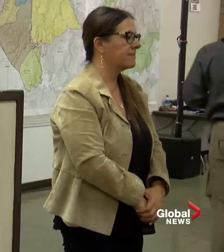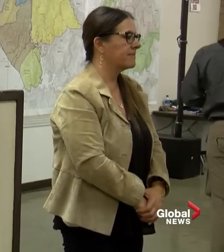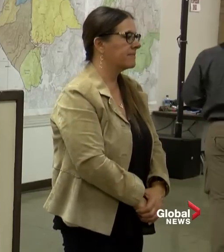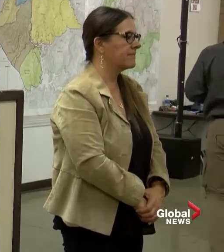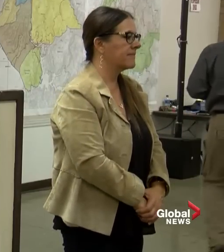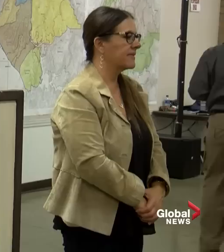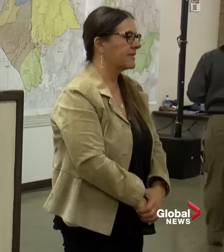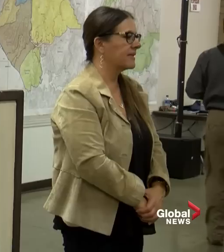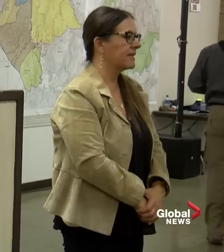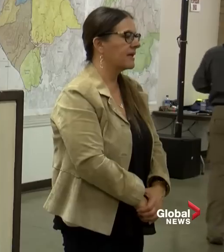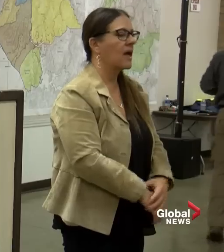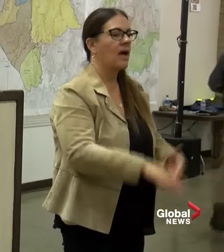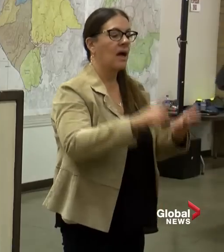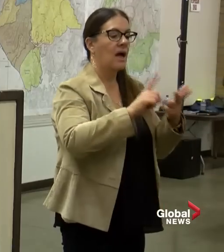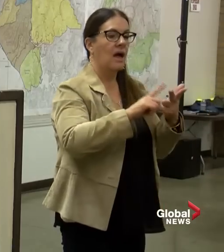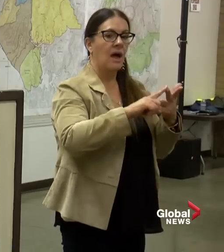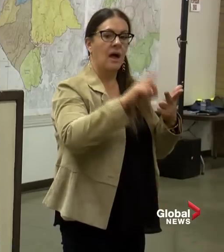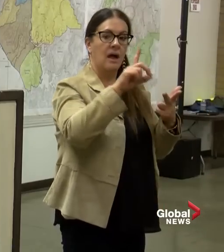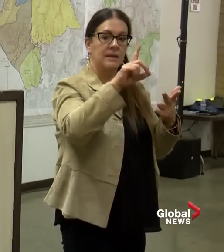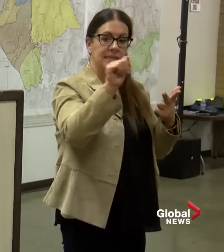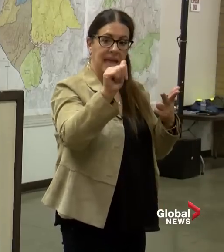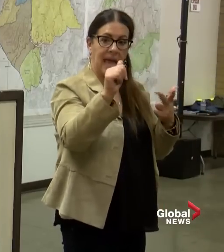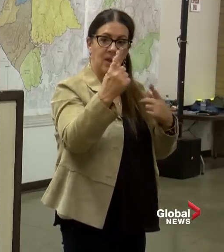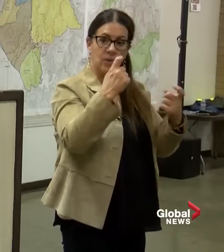No? How about District Attorney Mike Ramsey?